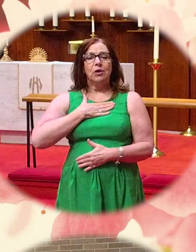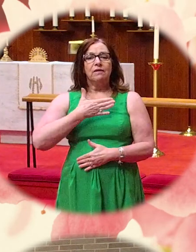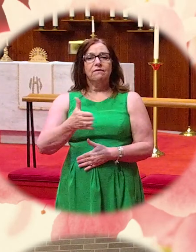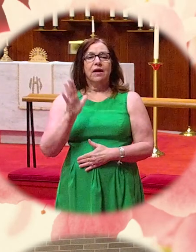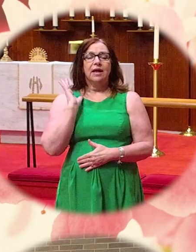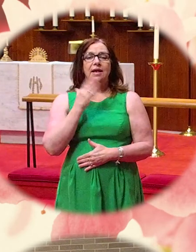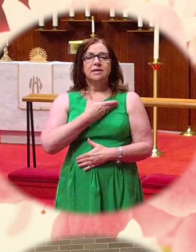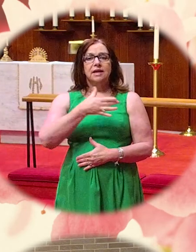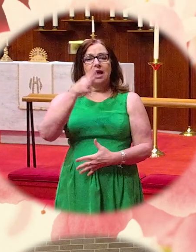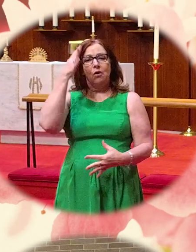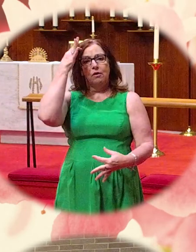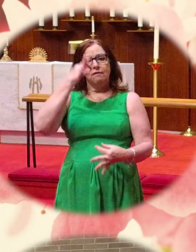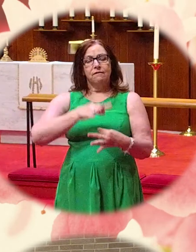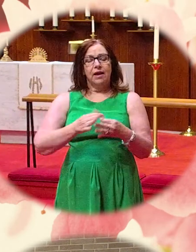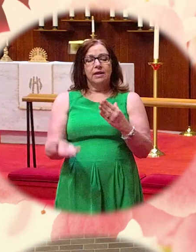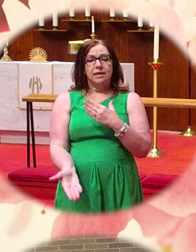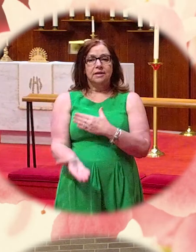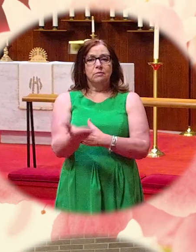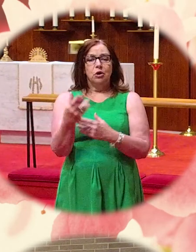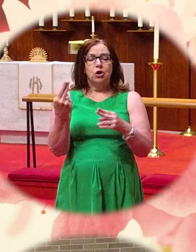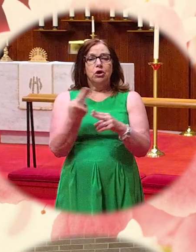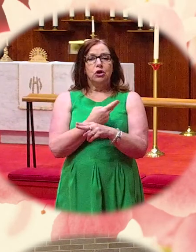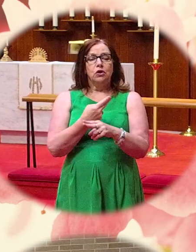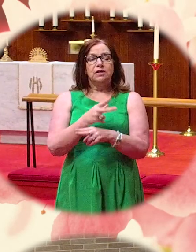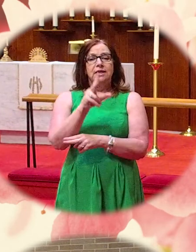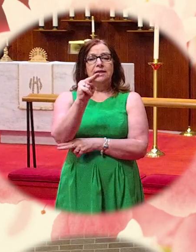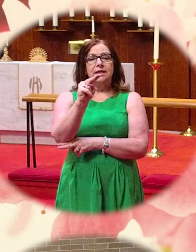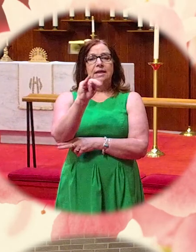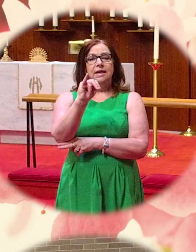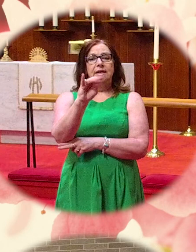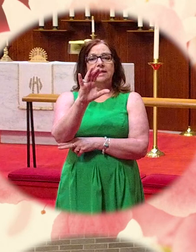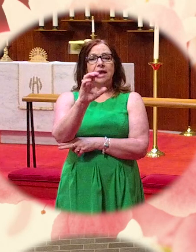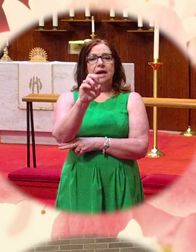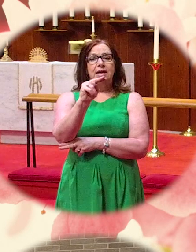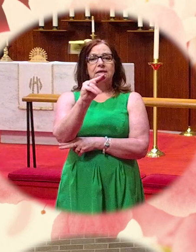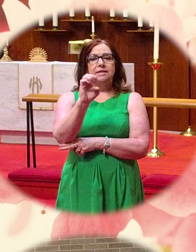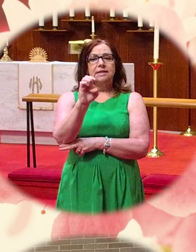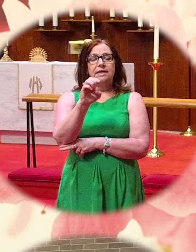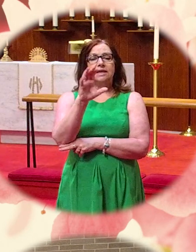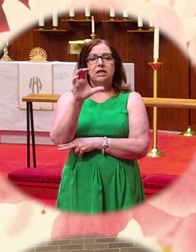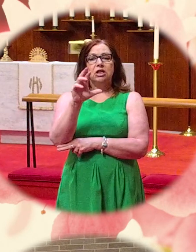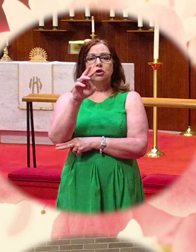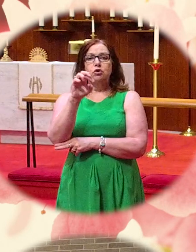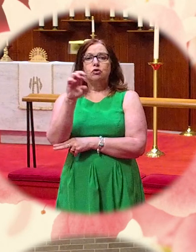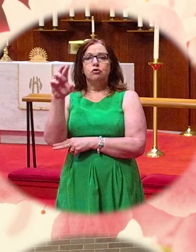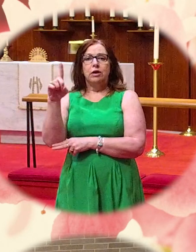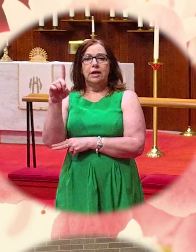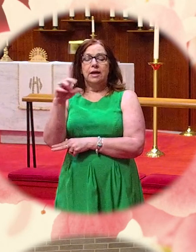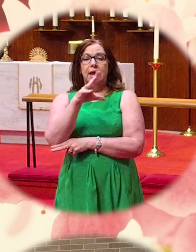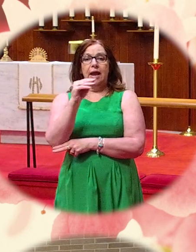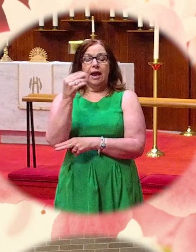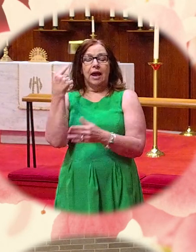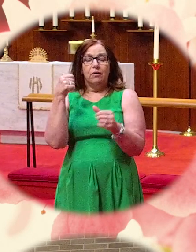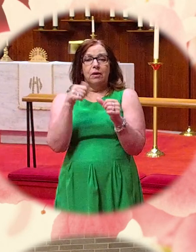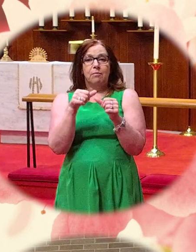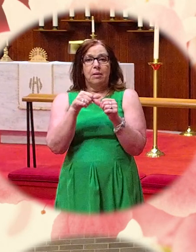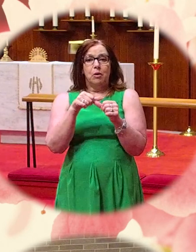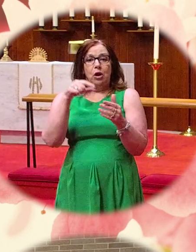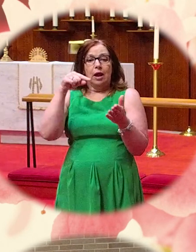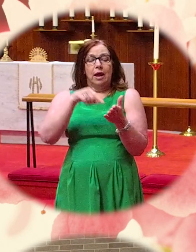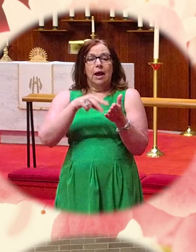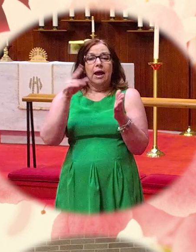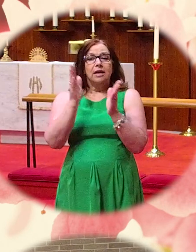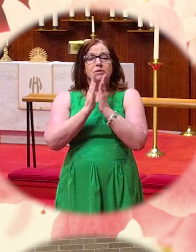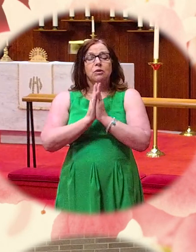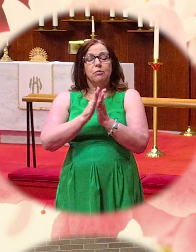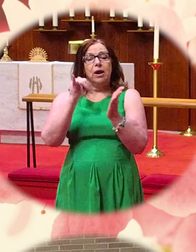this morning by using the words of the Nicene Creed, and make note that in this creed we confess that we believe